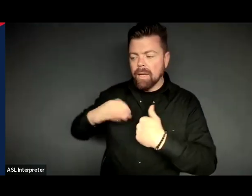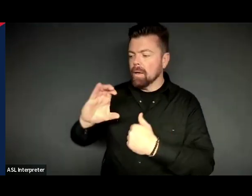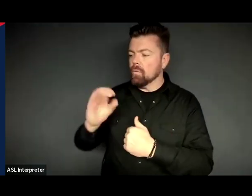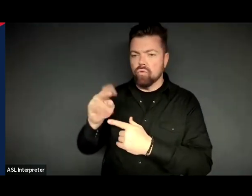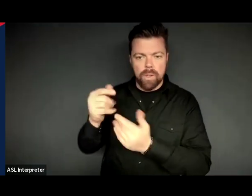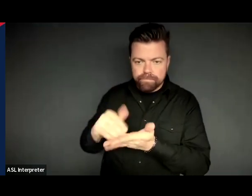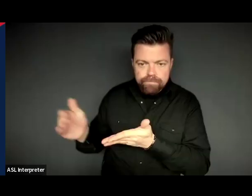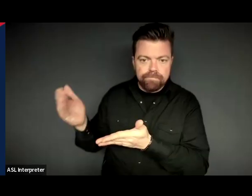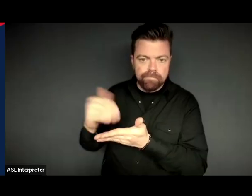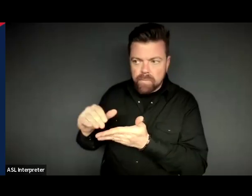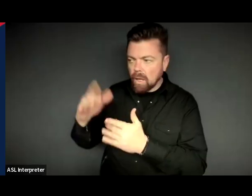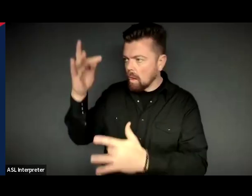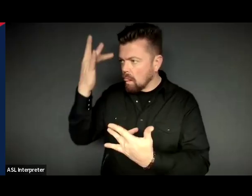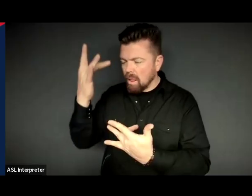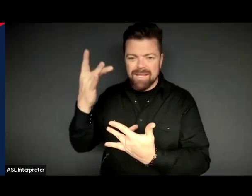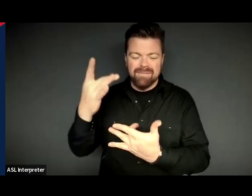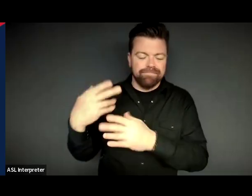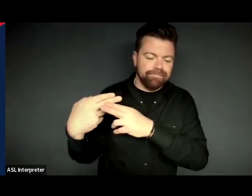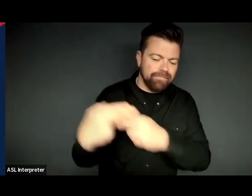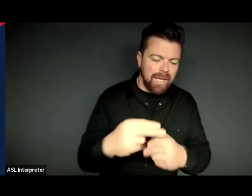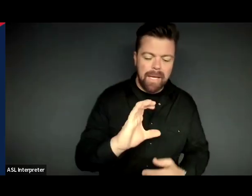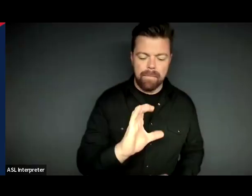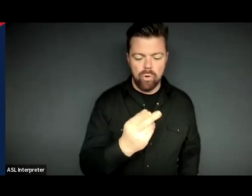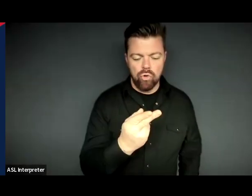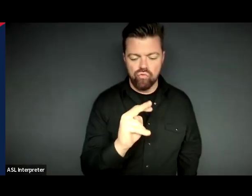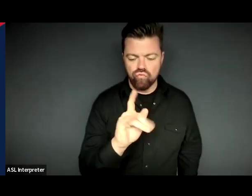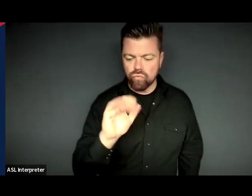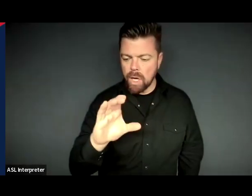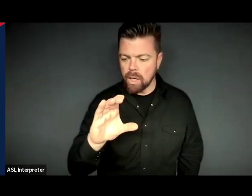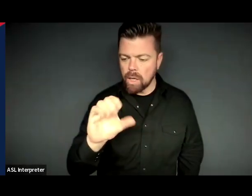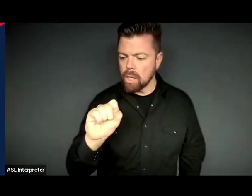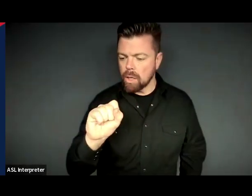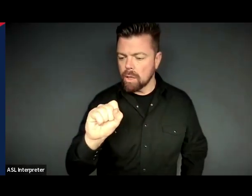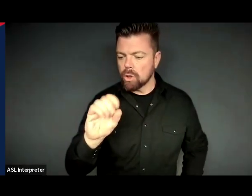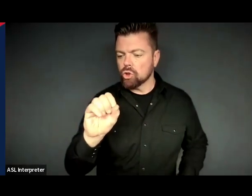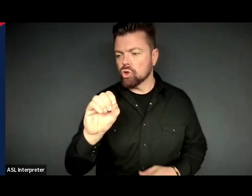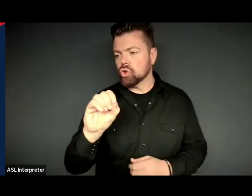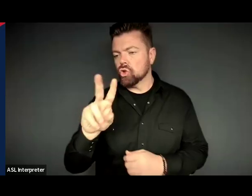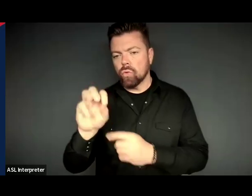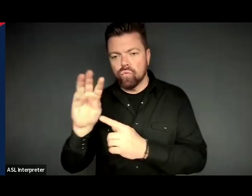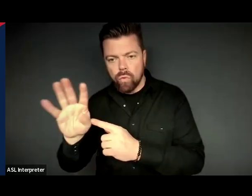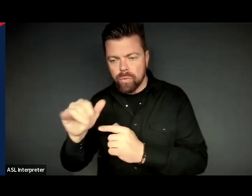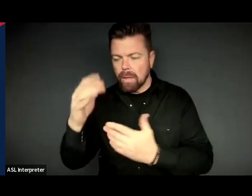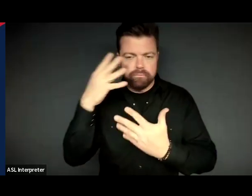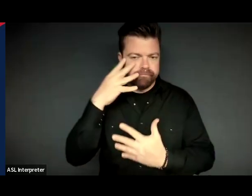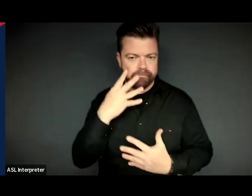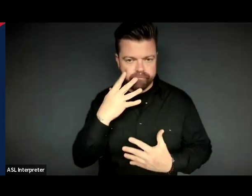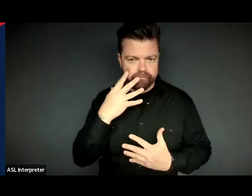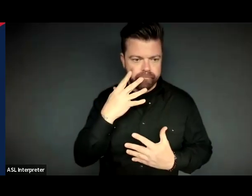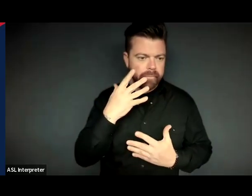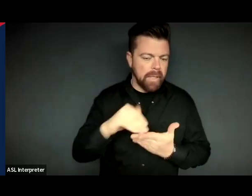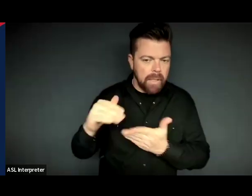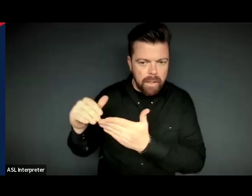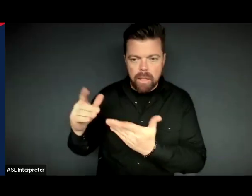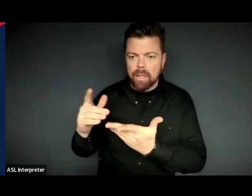called chronic sorrow. And it, it started in pediatrics, but it's